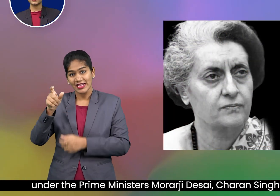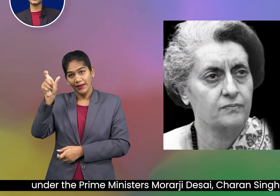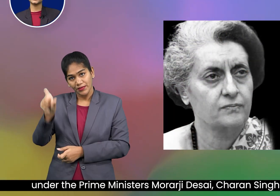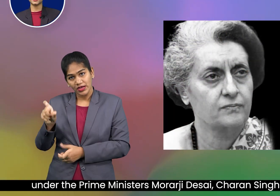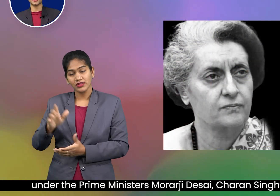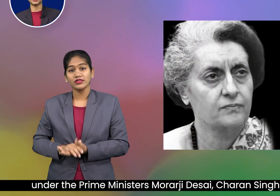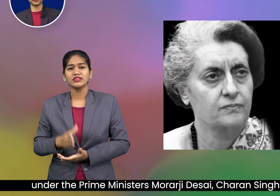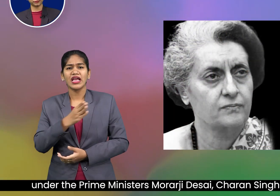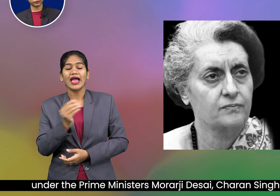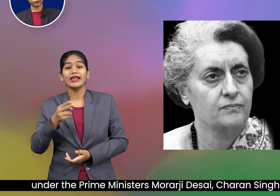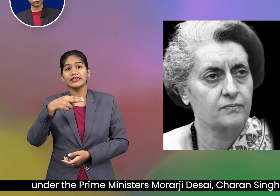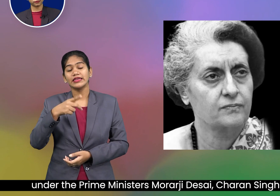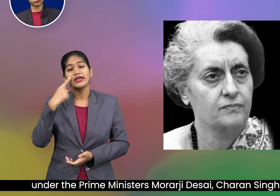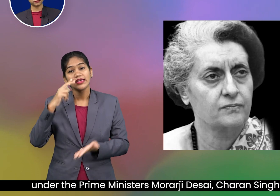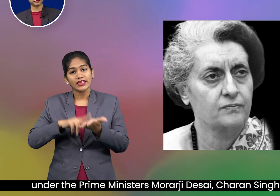and Indira Gandhi.